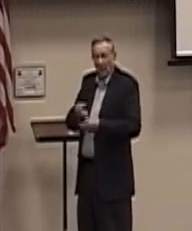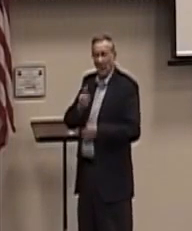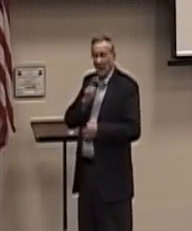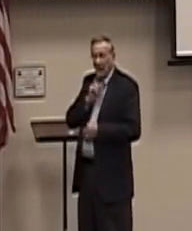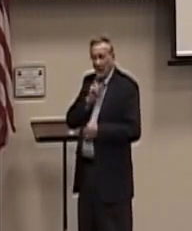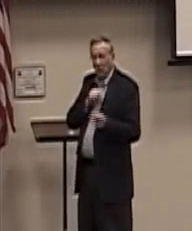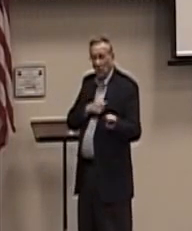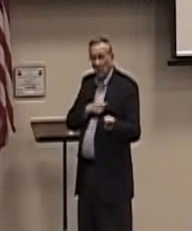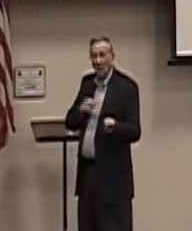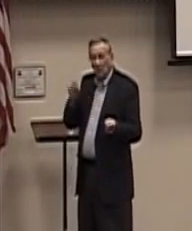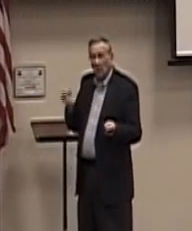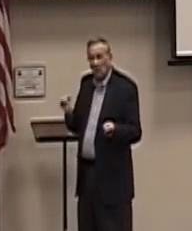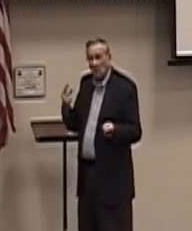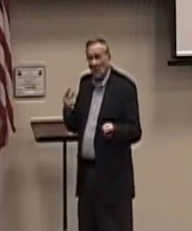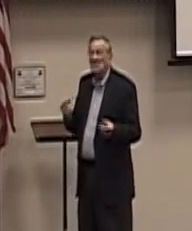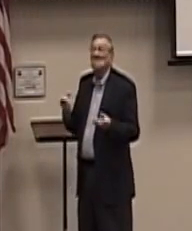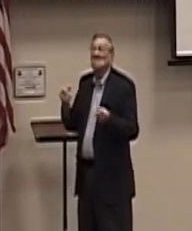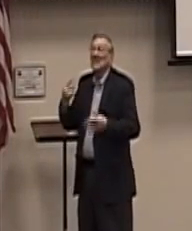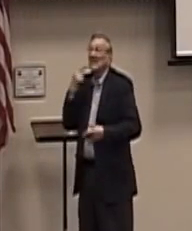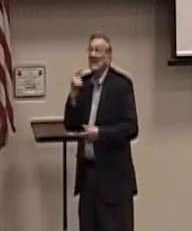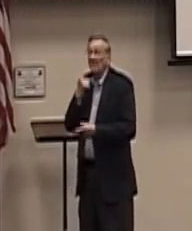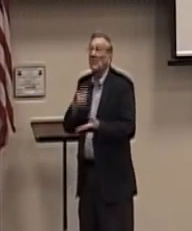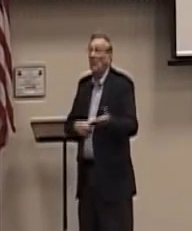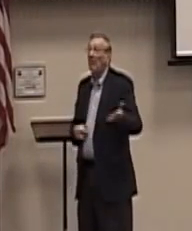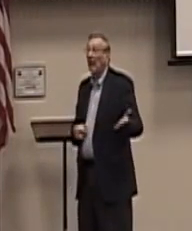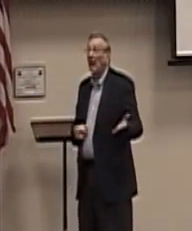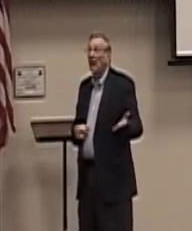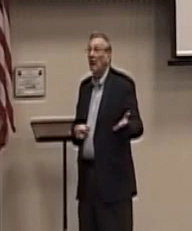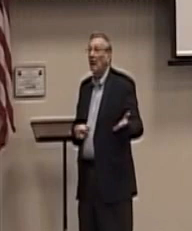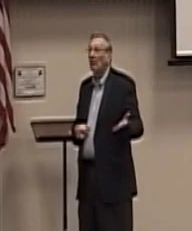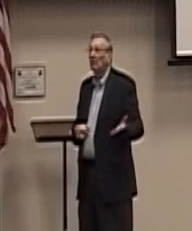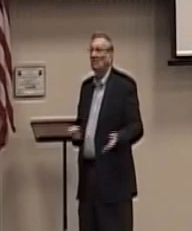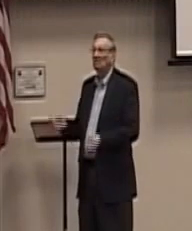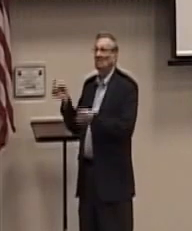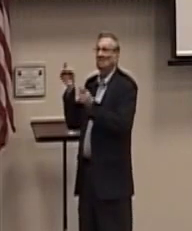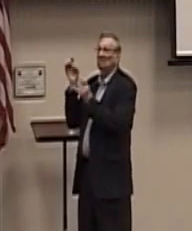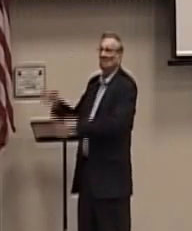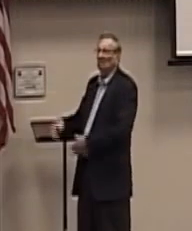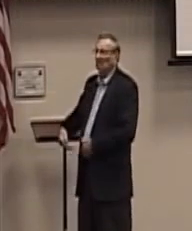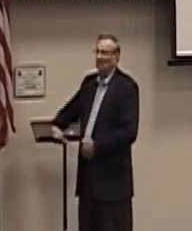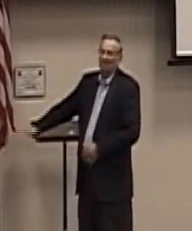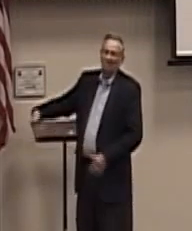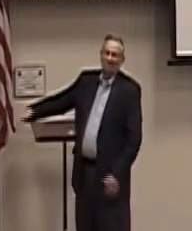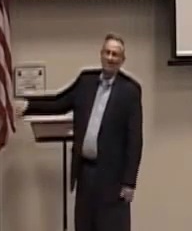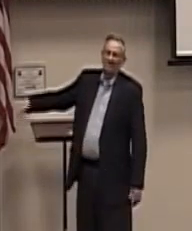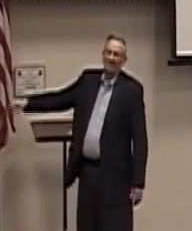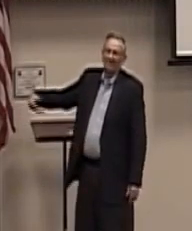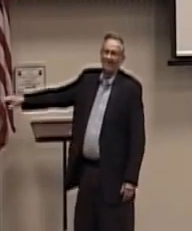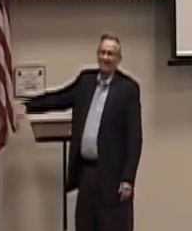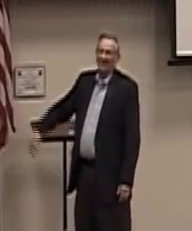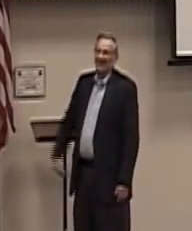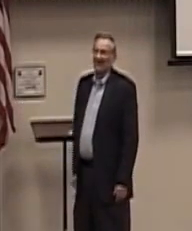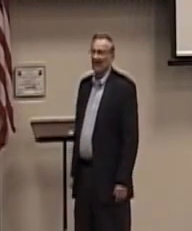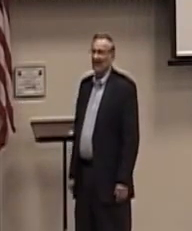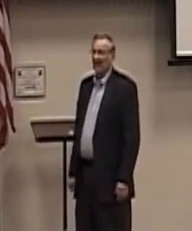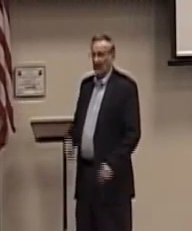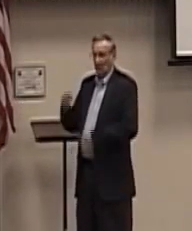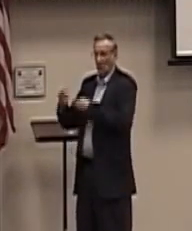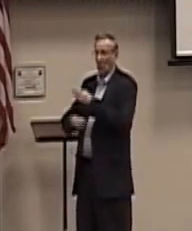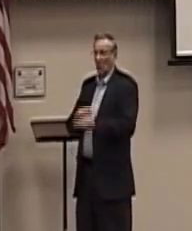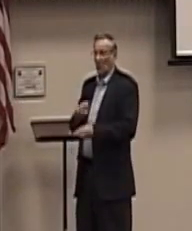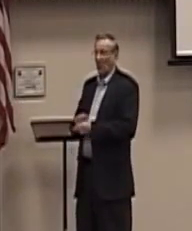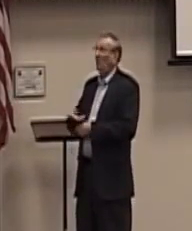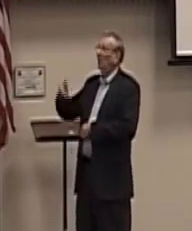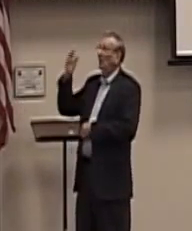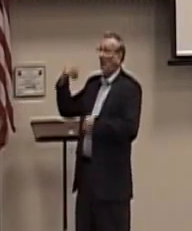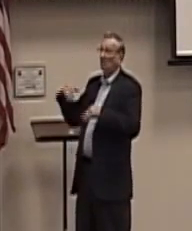Honduras, we need to understand there are many deaf people, and they're treated horribly. They're marginalized oftentimes. And into this world, by the providence